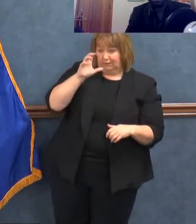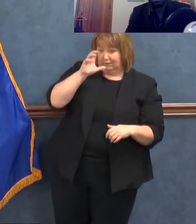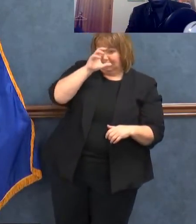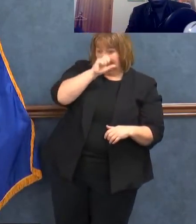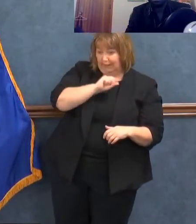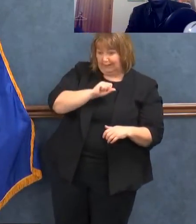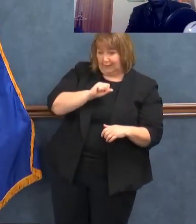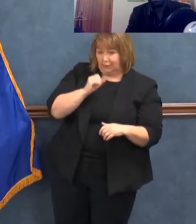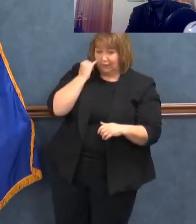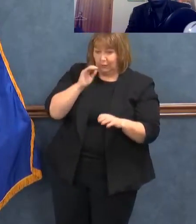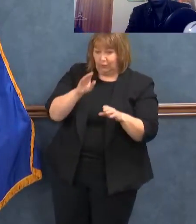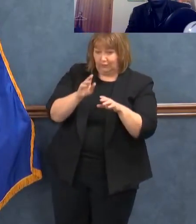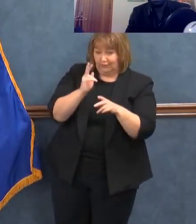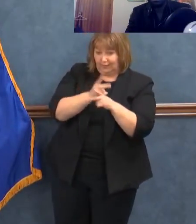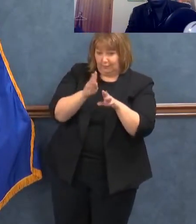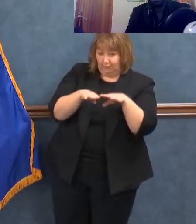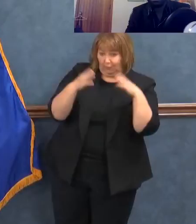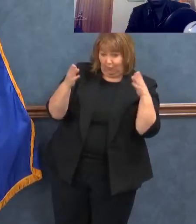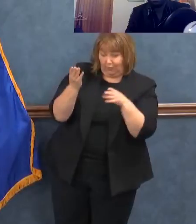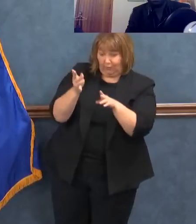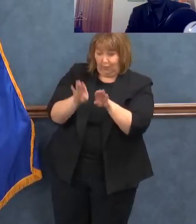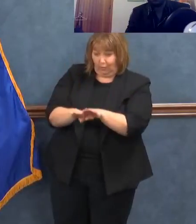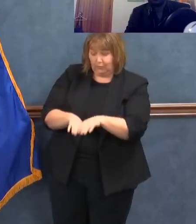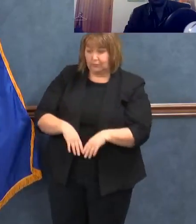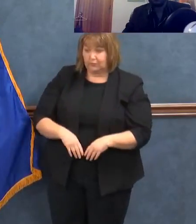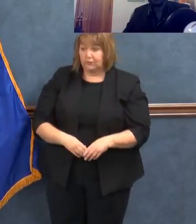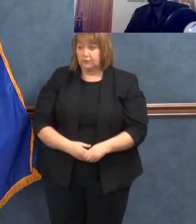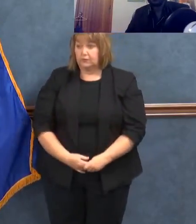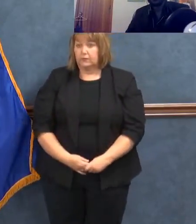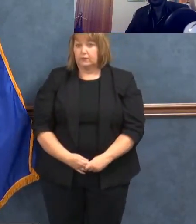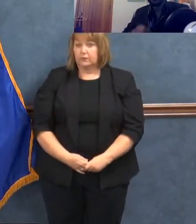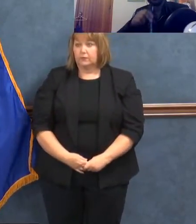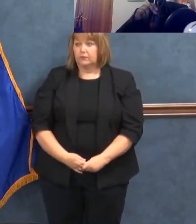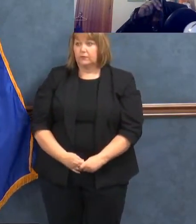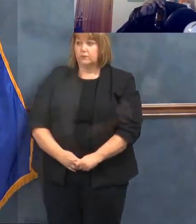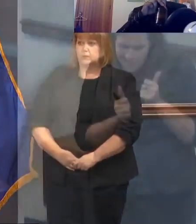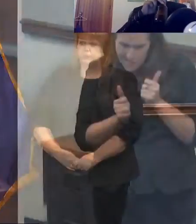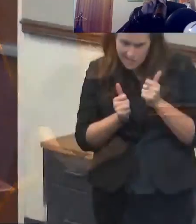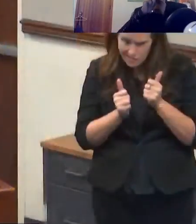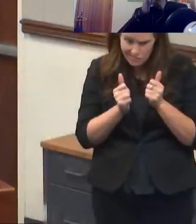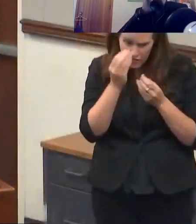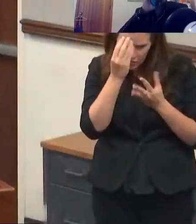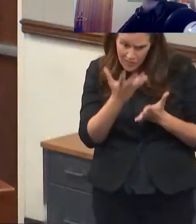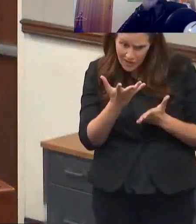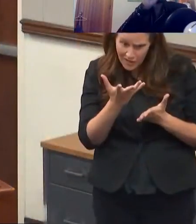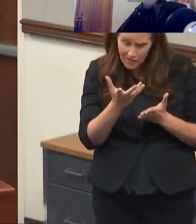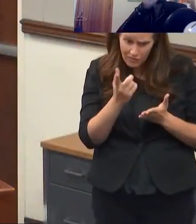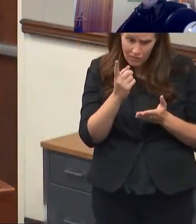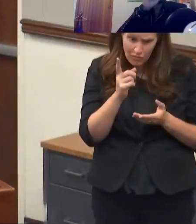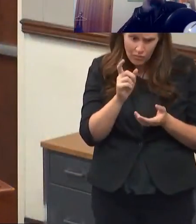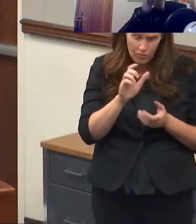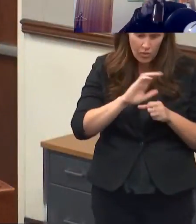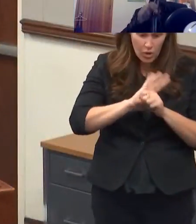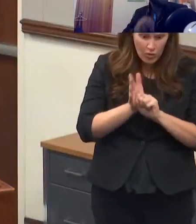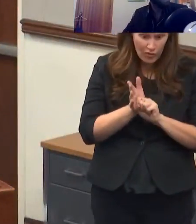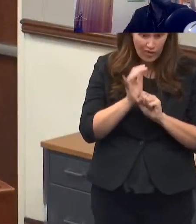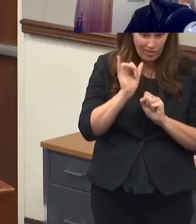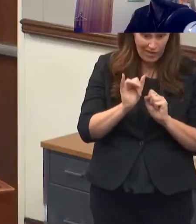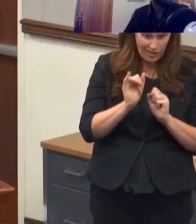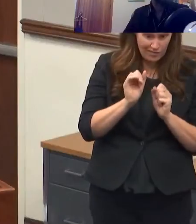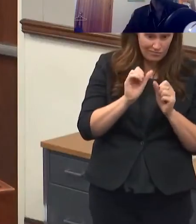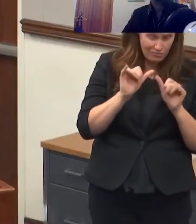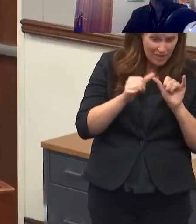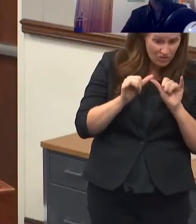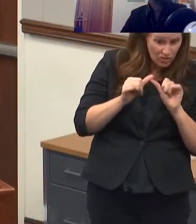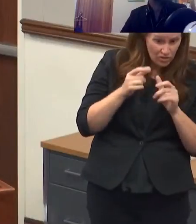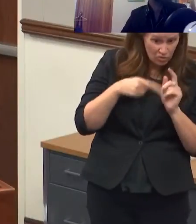further. You're monitoring them. Are you looking for any line that, as far as COVID metrics that might prompt